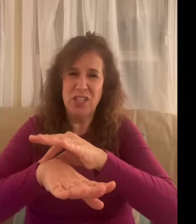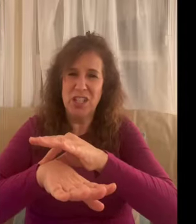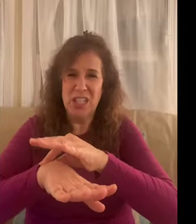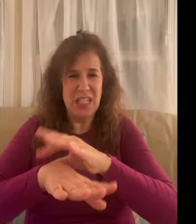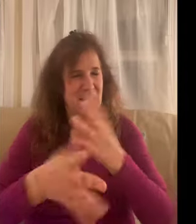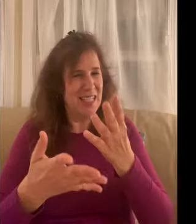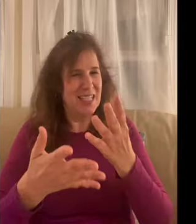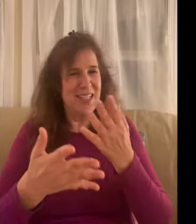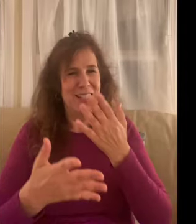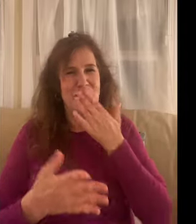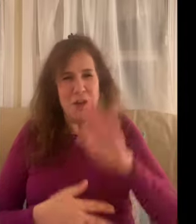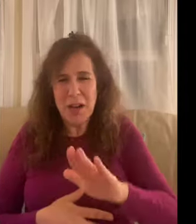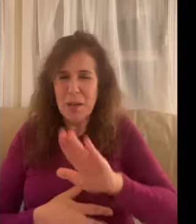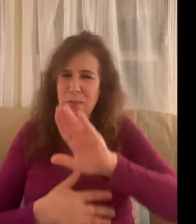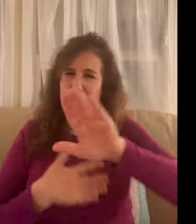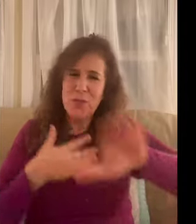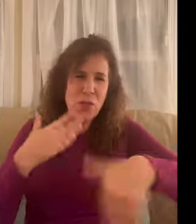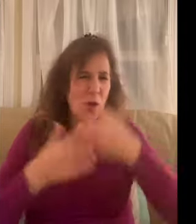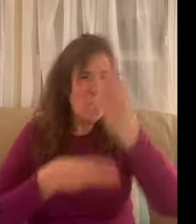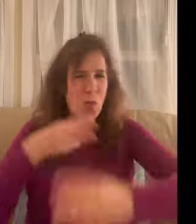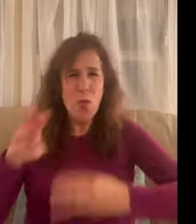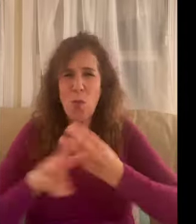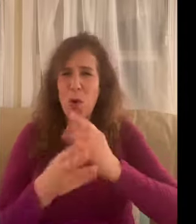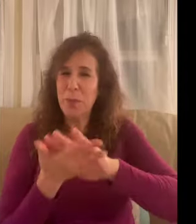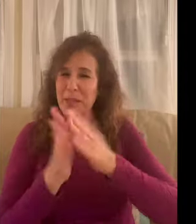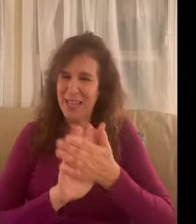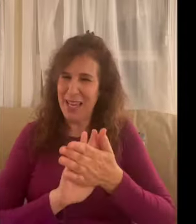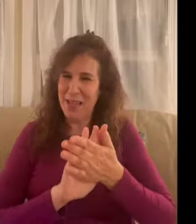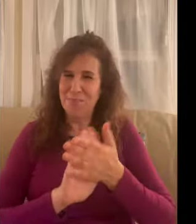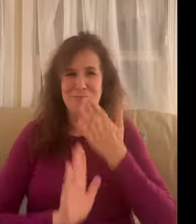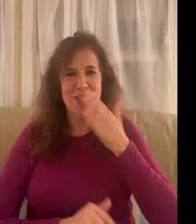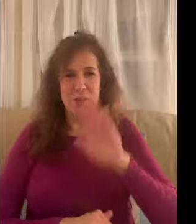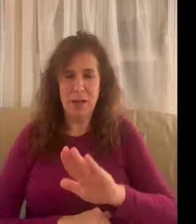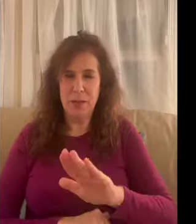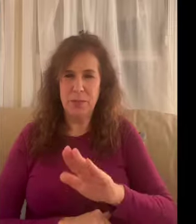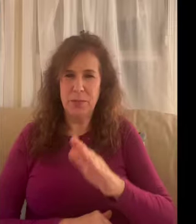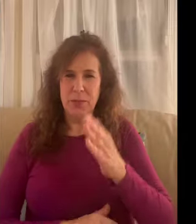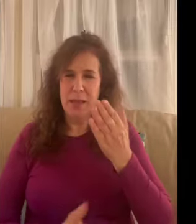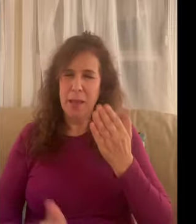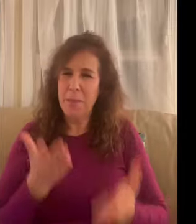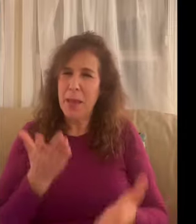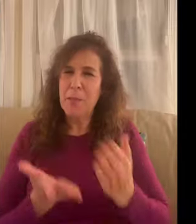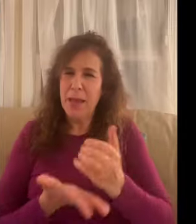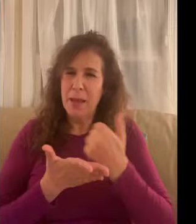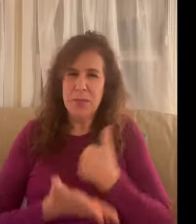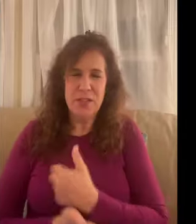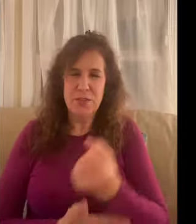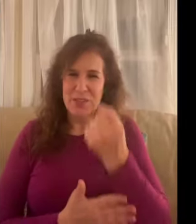corrupt, then that can perhaps explain why afterwards, the next time perhaps that we'll